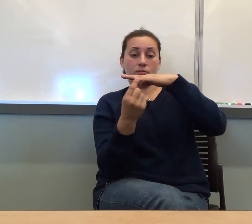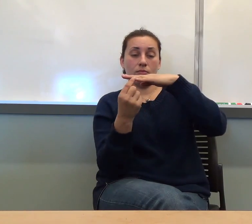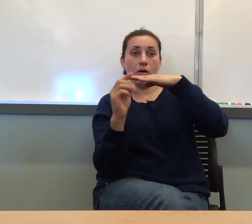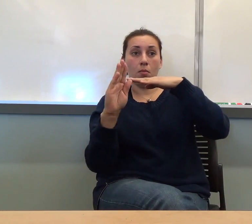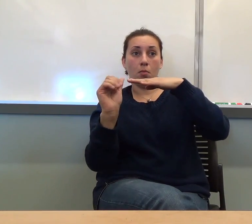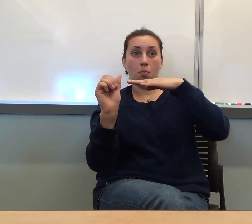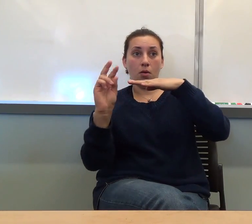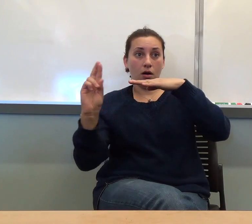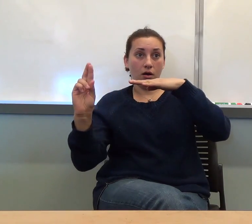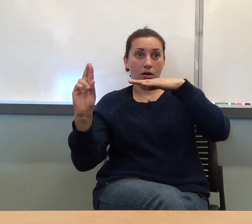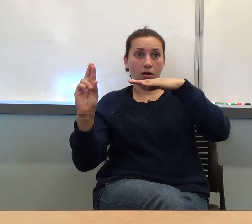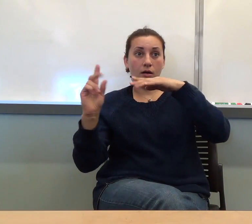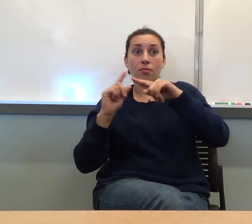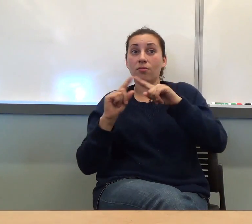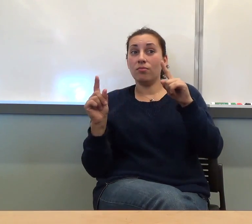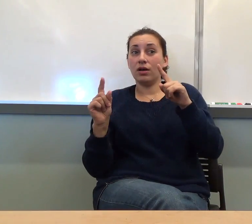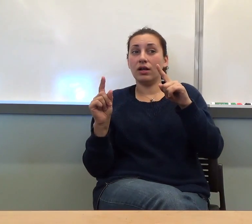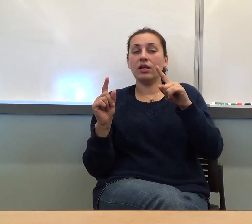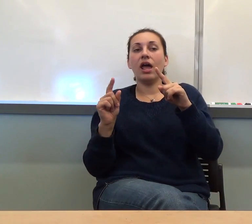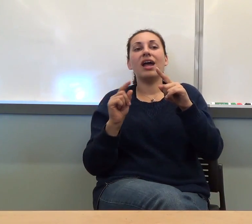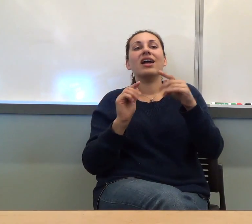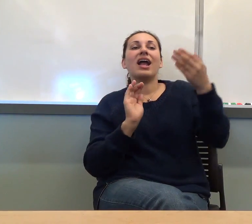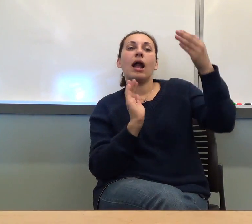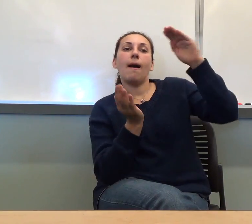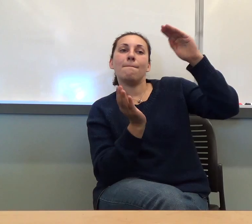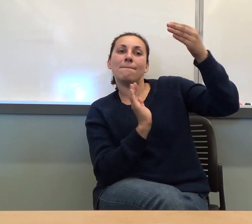that compare two numbers.